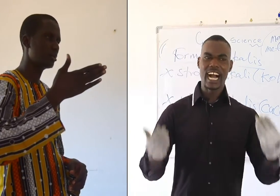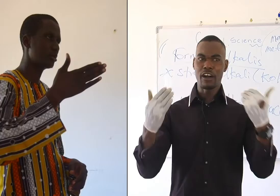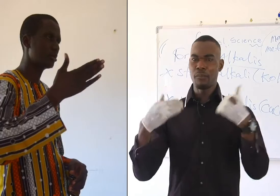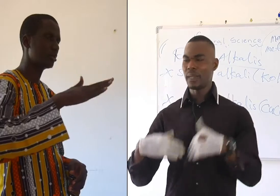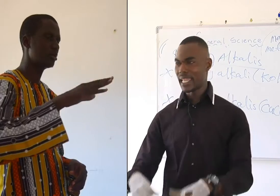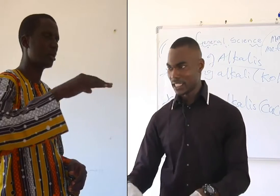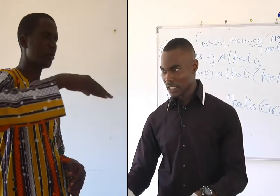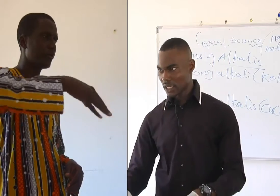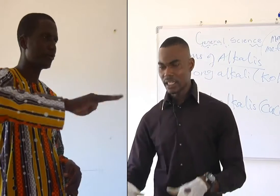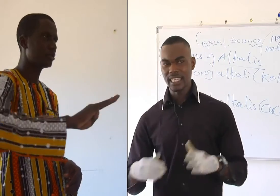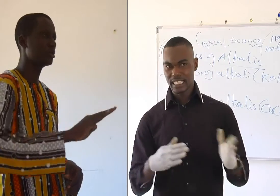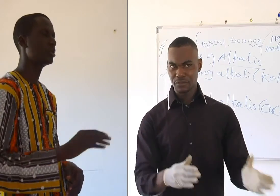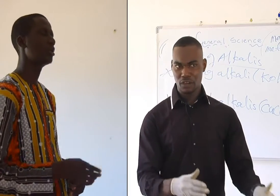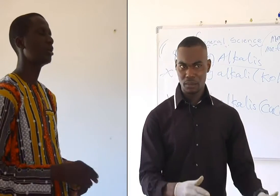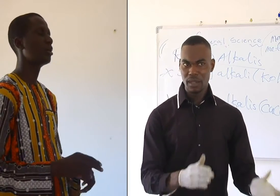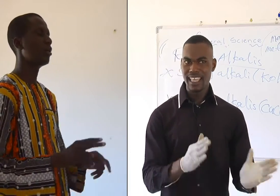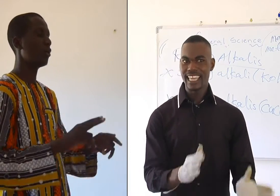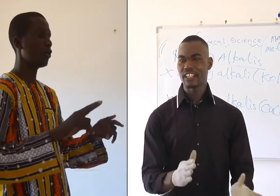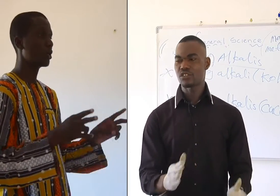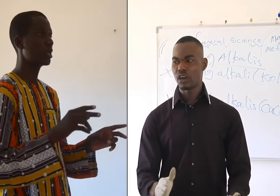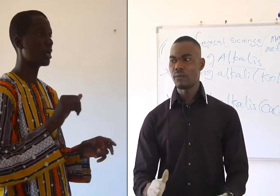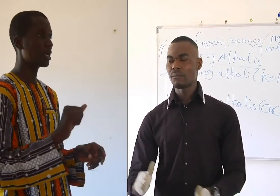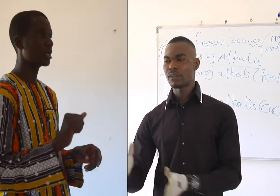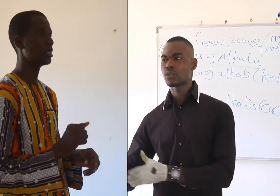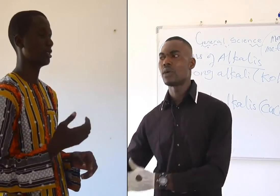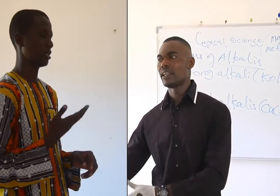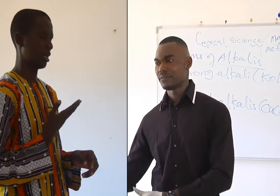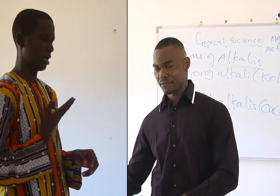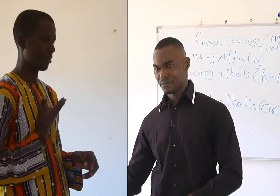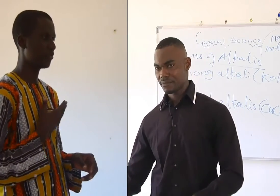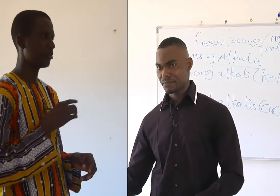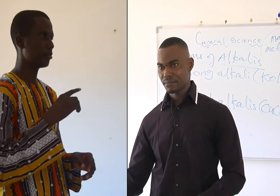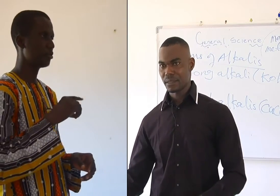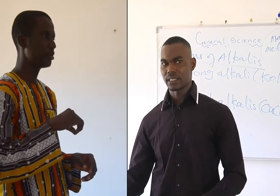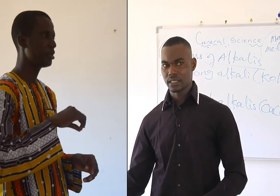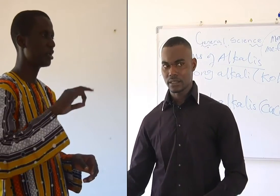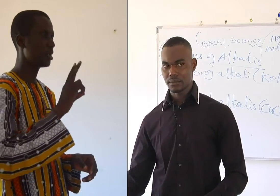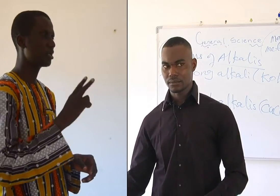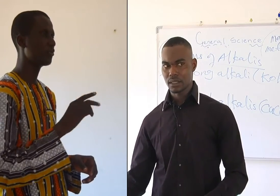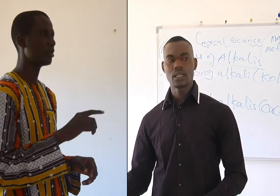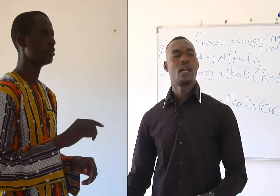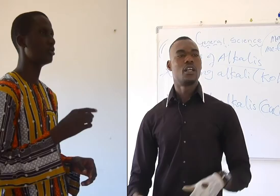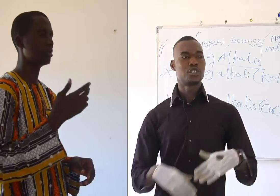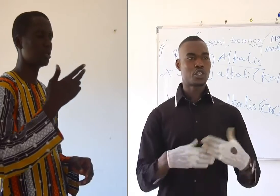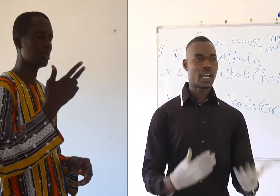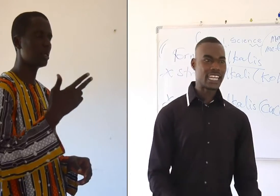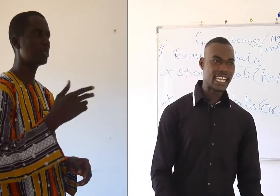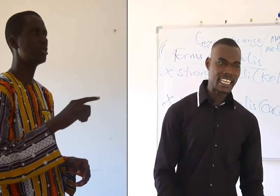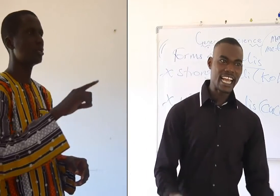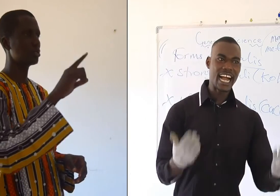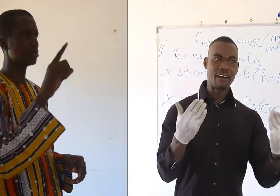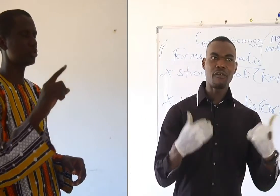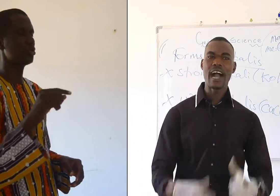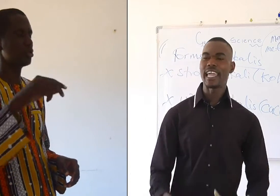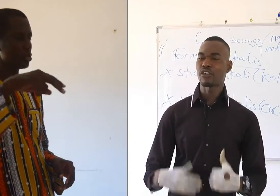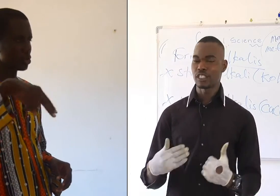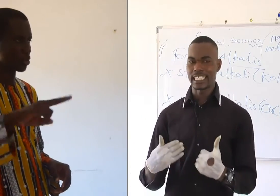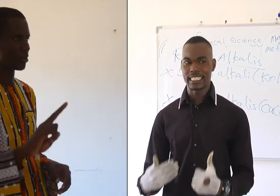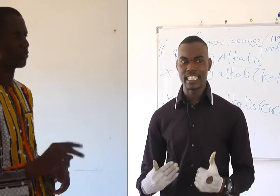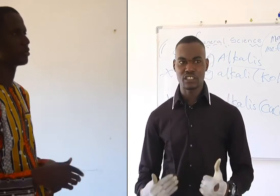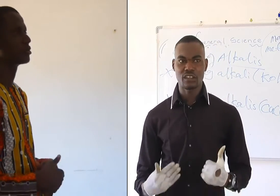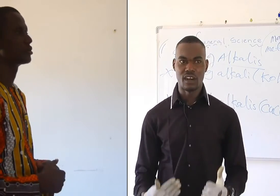alkalis have pH ranging from 8 to 12. Please. Strong alkali have